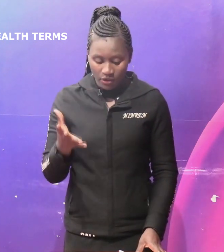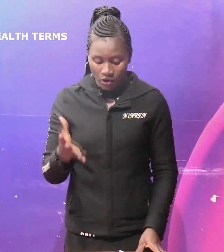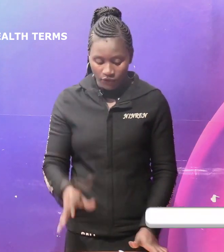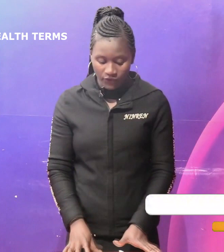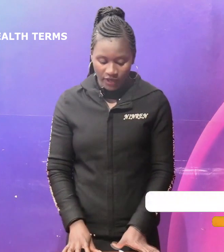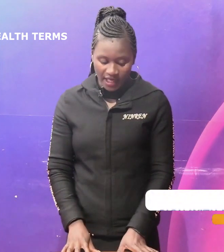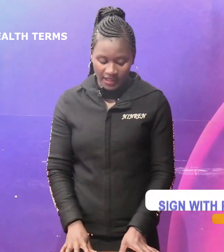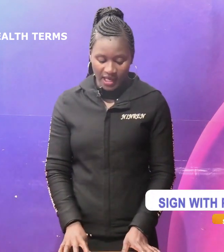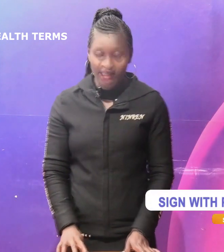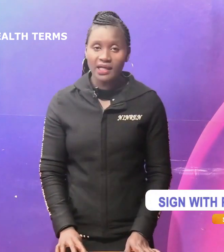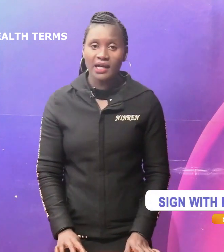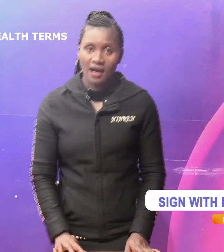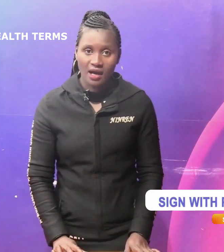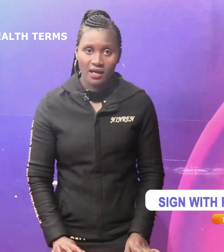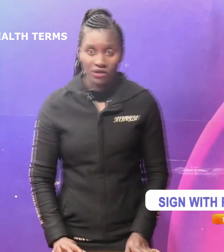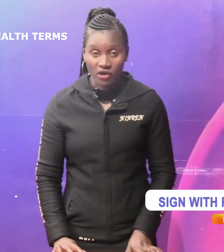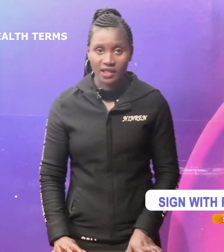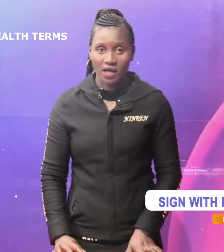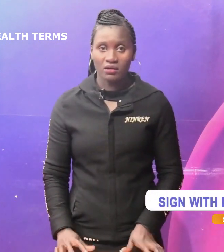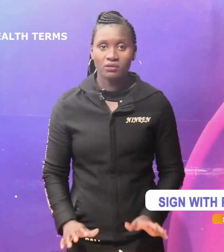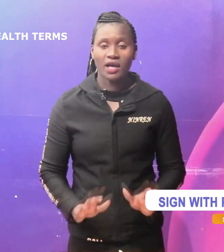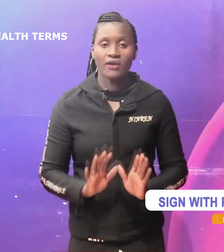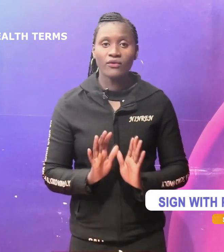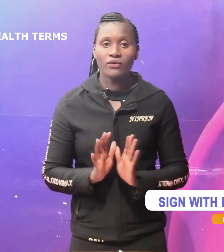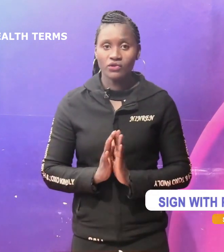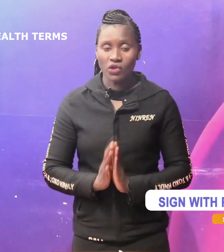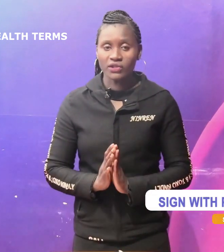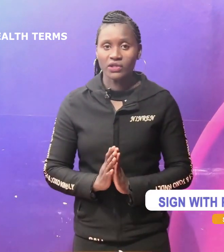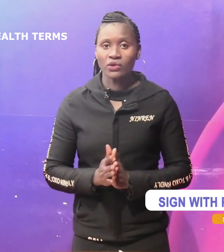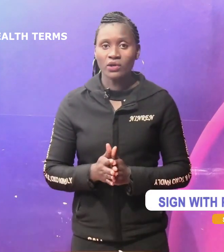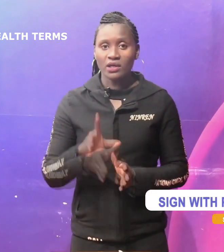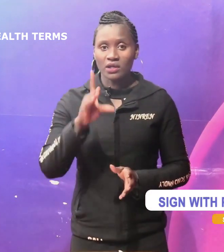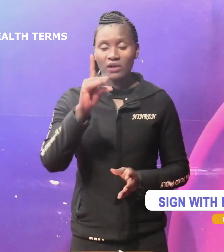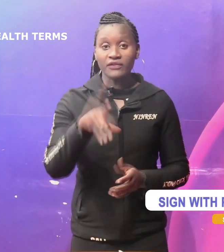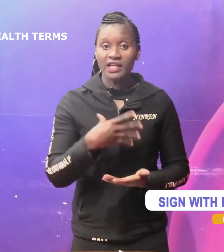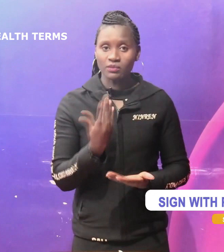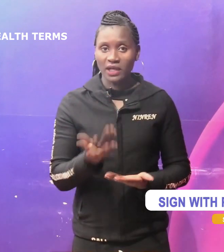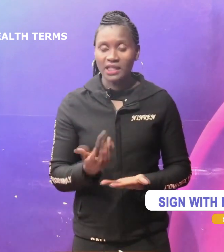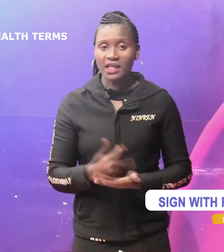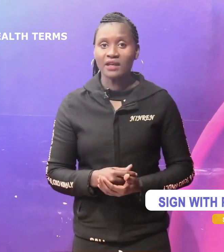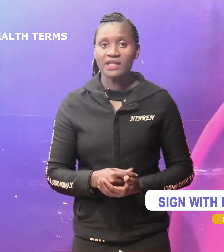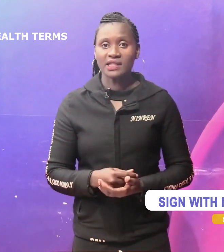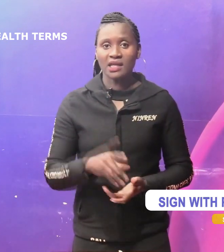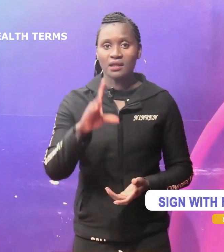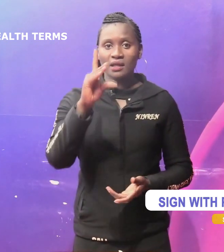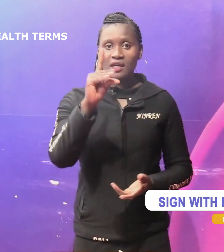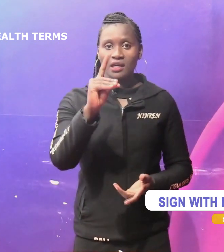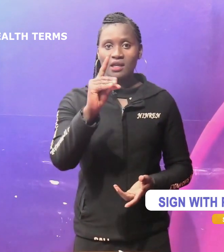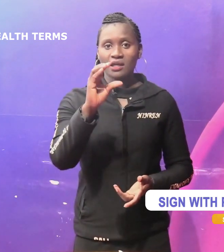Cough. And then doctor, we have doctor. So I'll finger spell it and then I give it a sign.